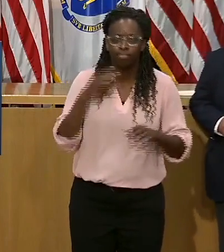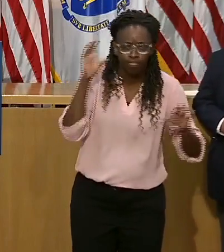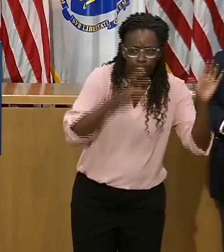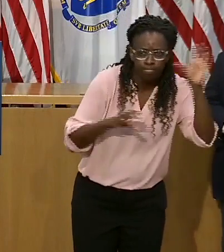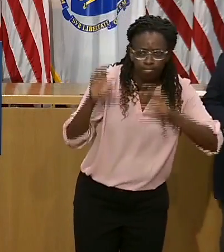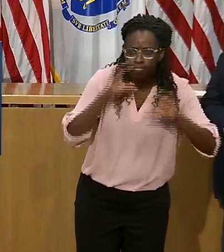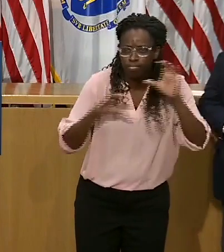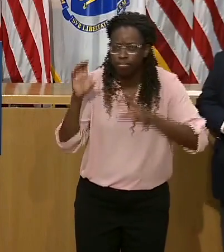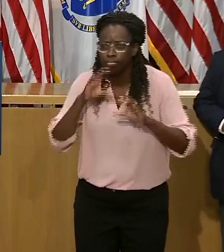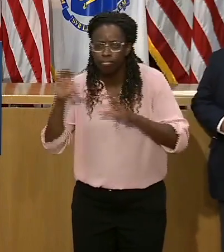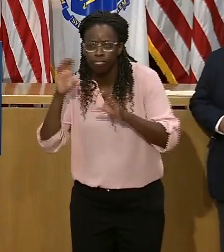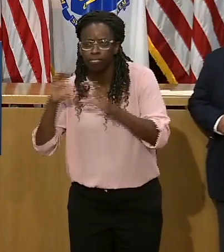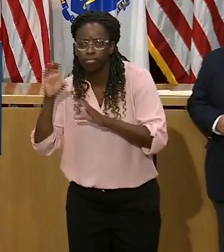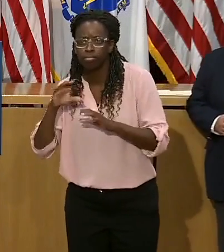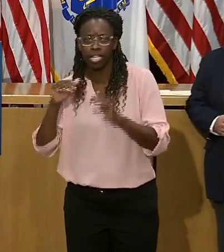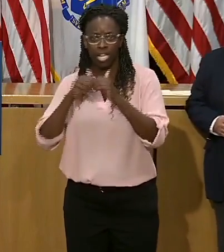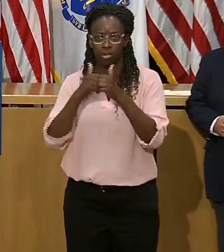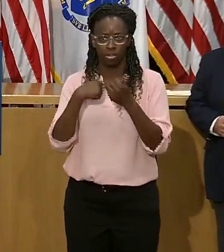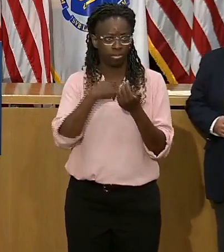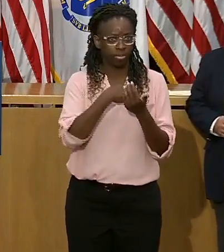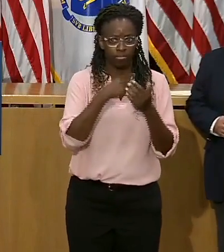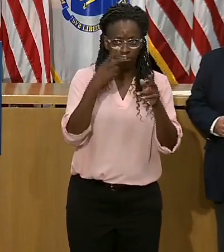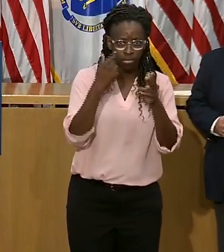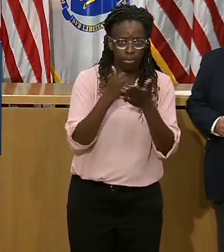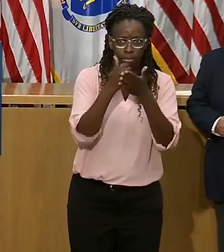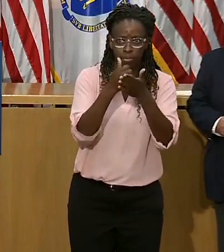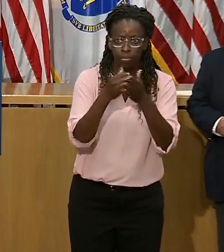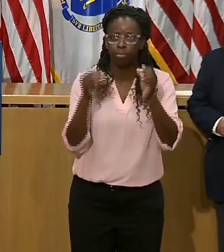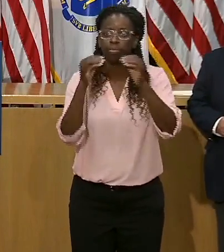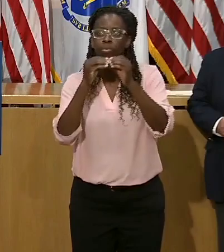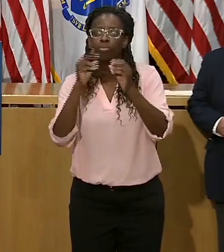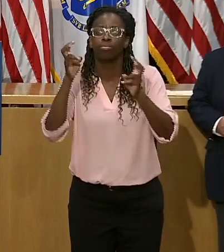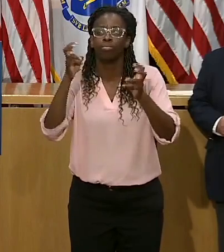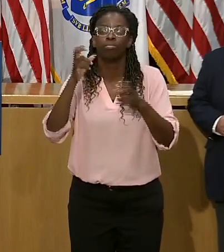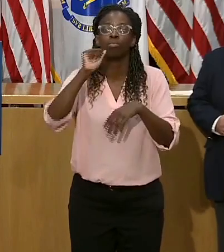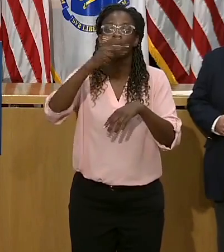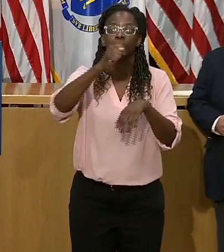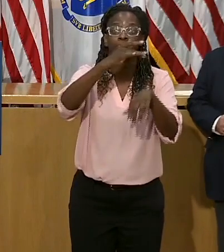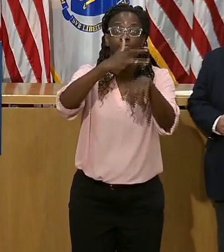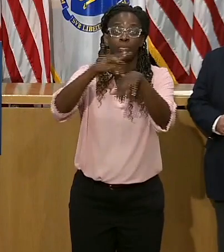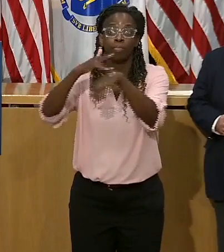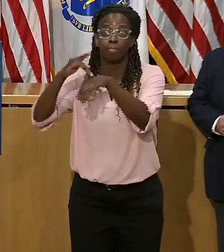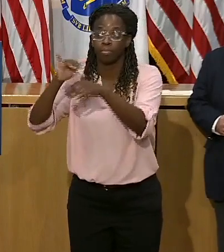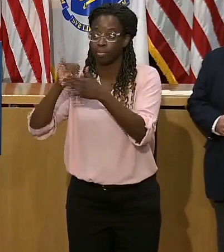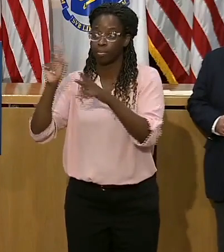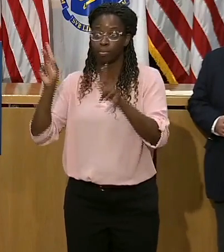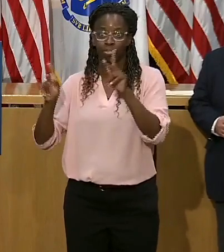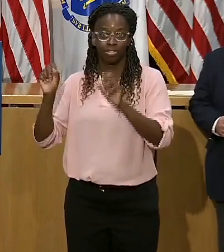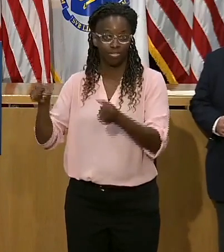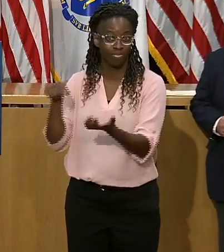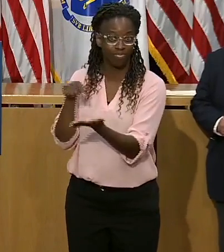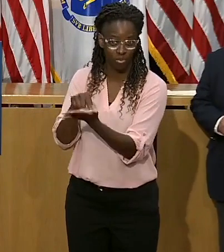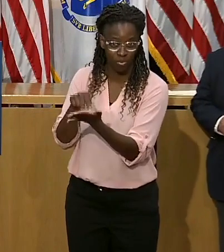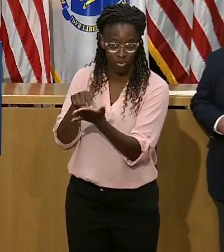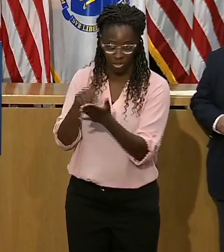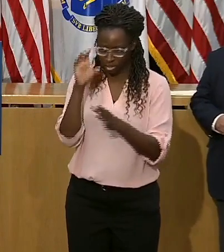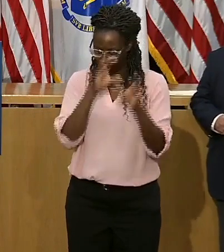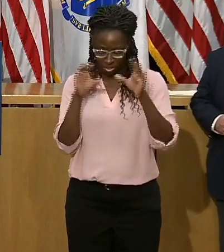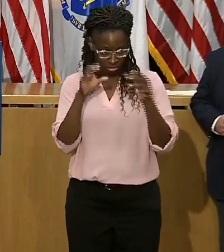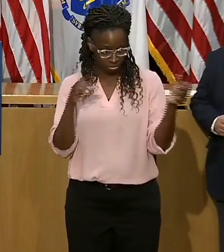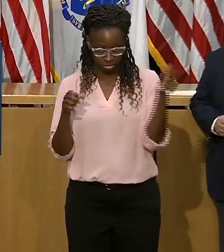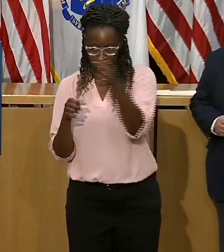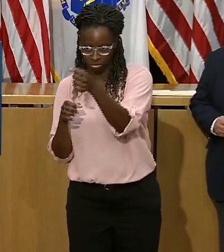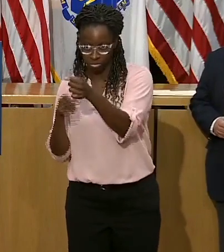million through the Affordable Rental Housing Program. Just yesterday, during remarks to a virtual conference of